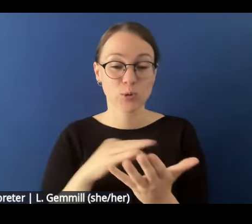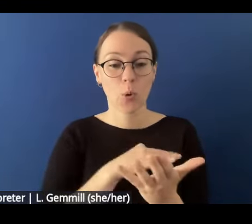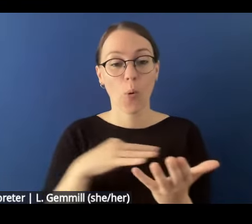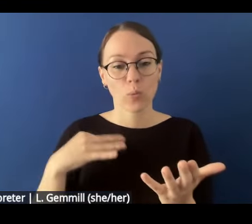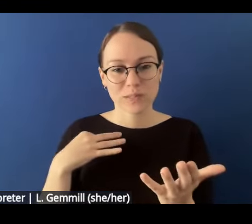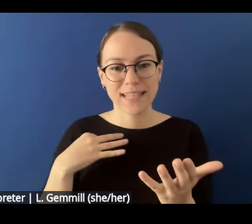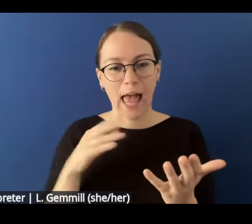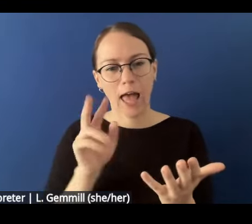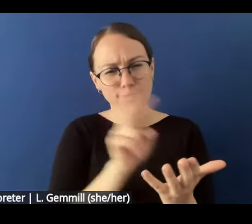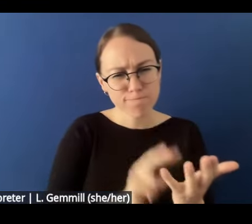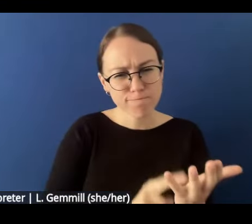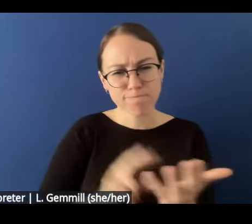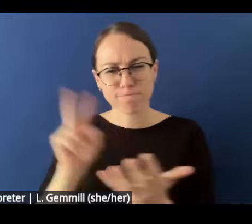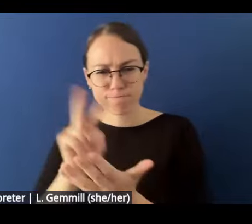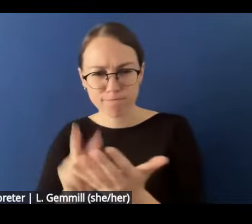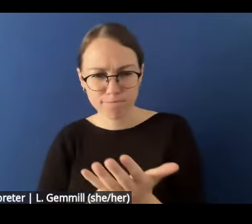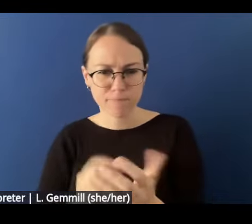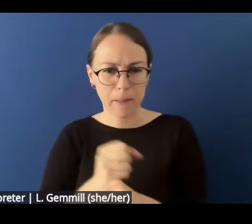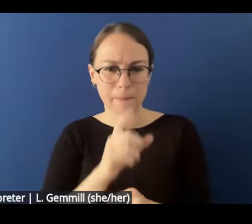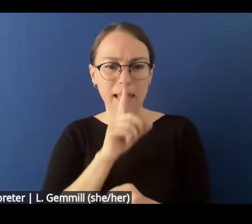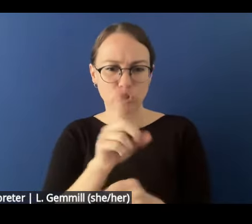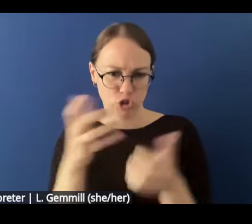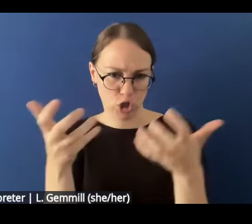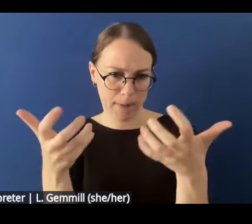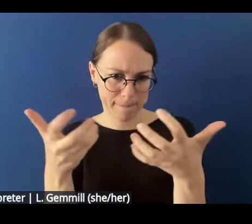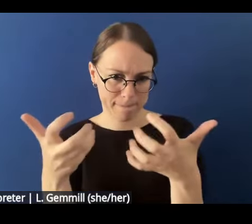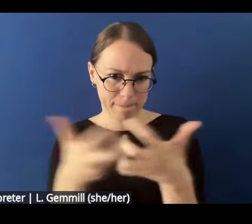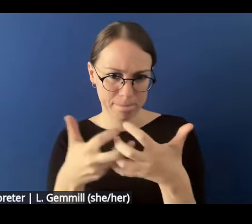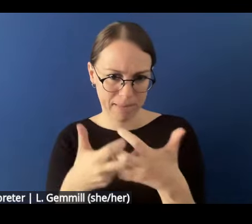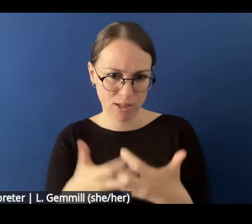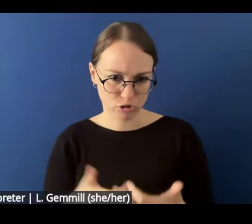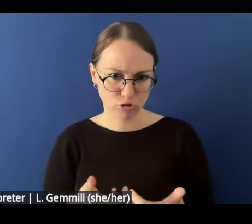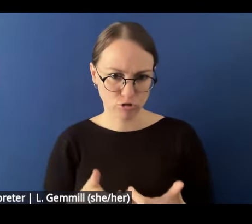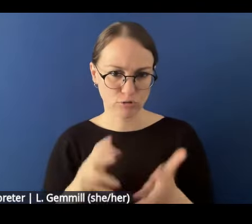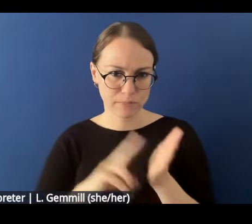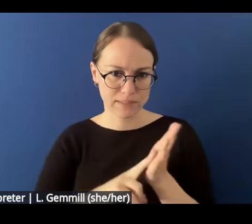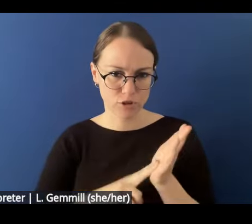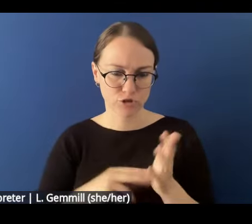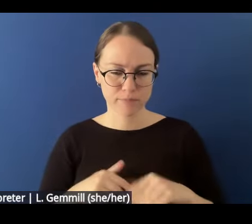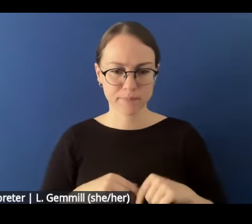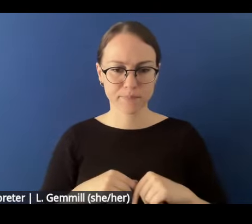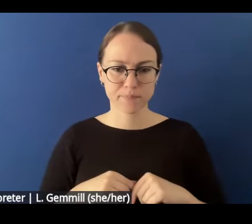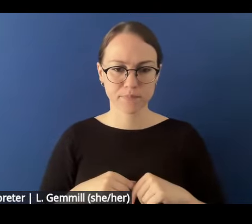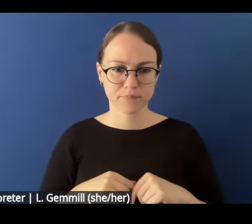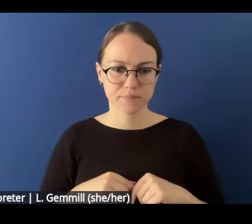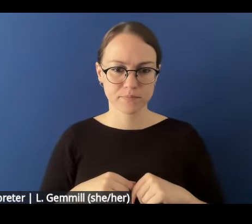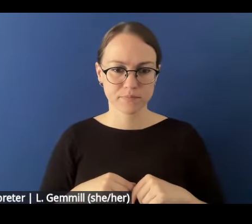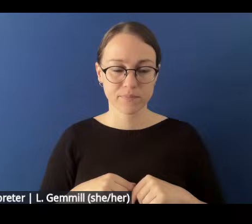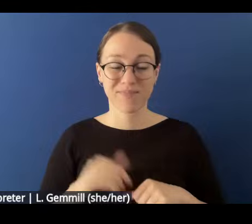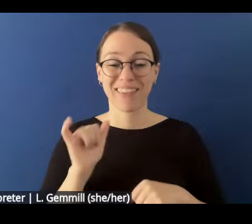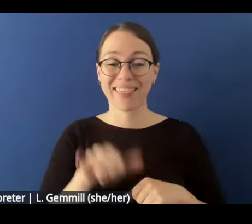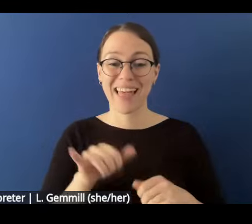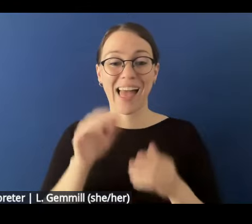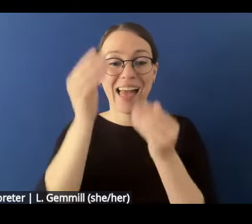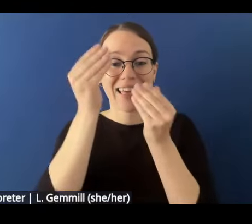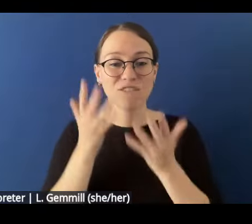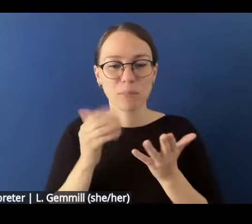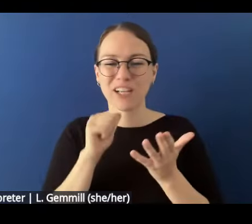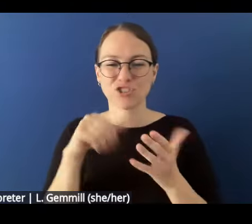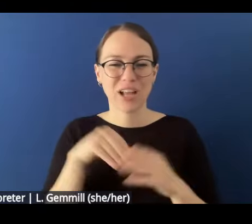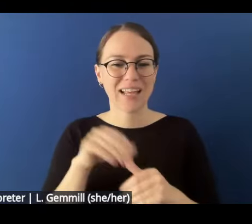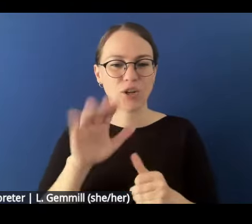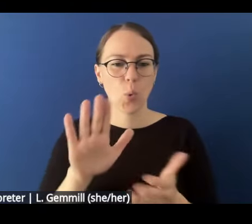the signature versus the petition. It's not in your packet, but you've got a hard copy of it,